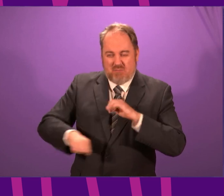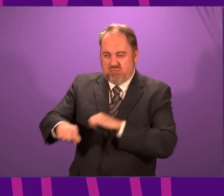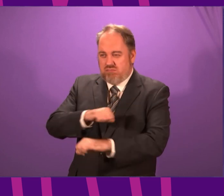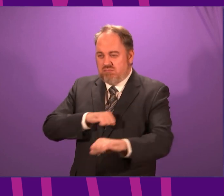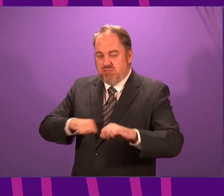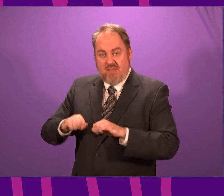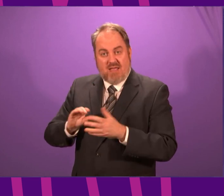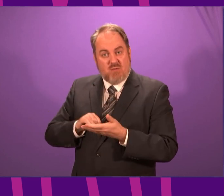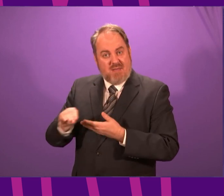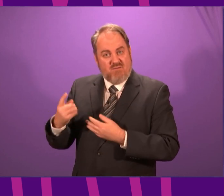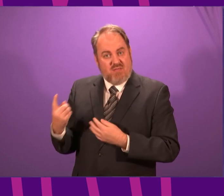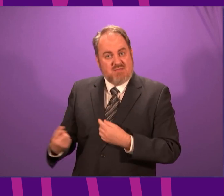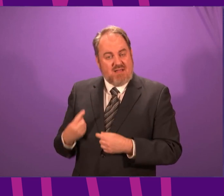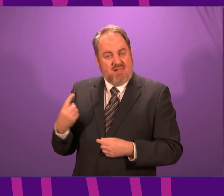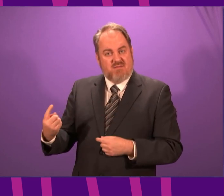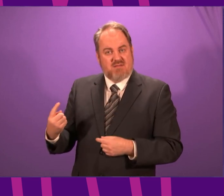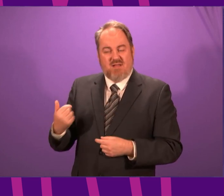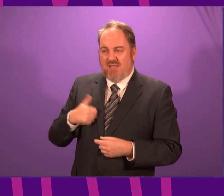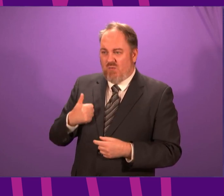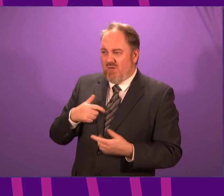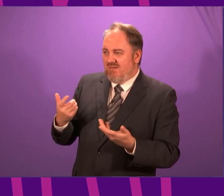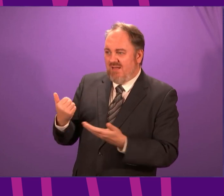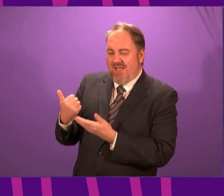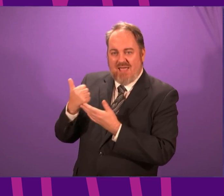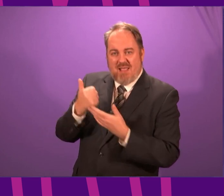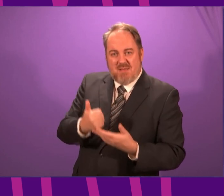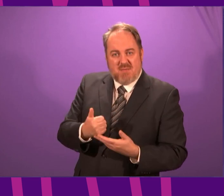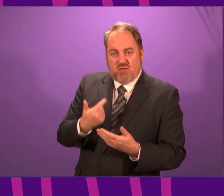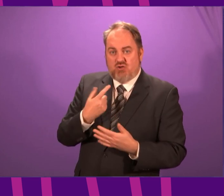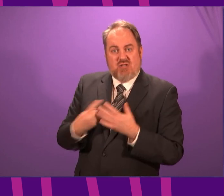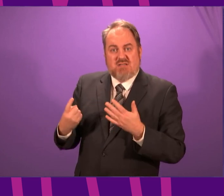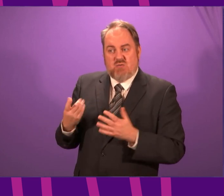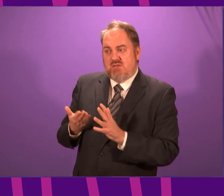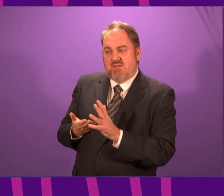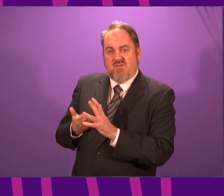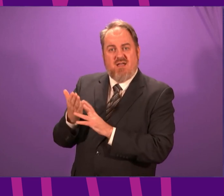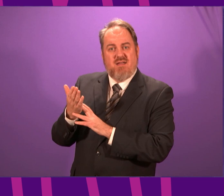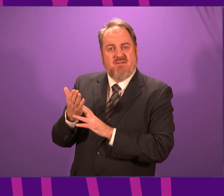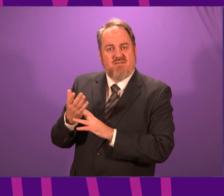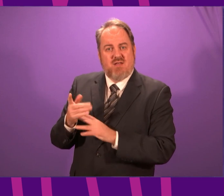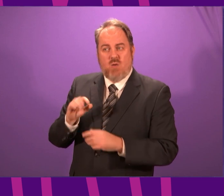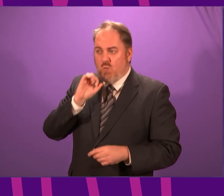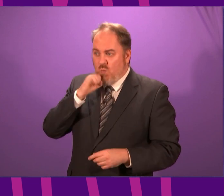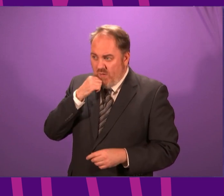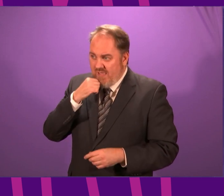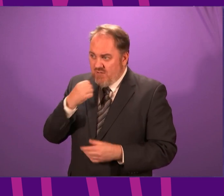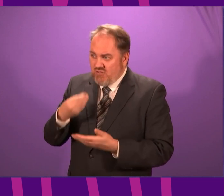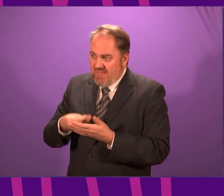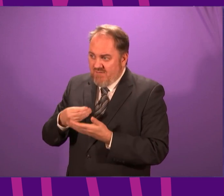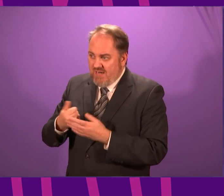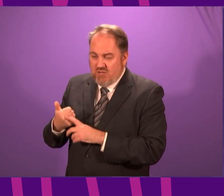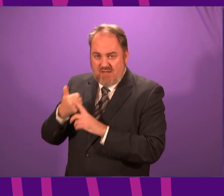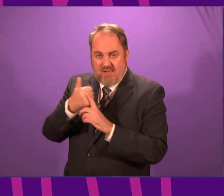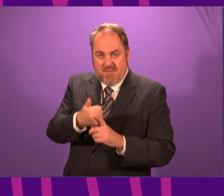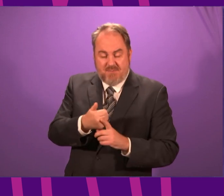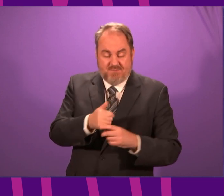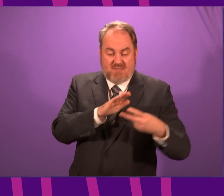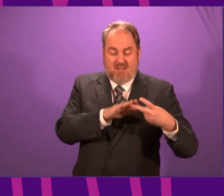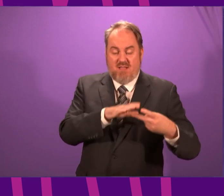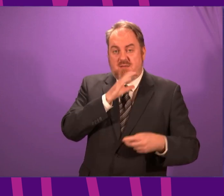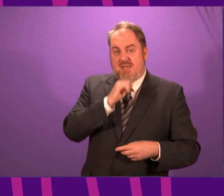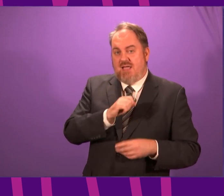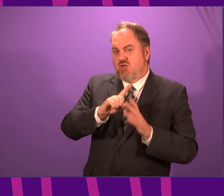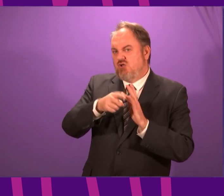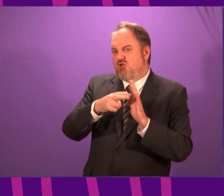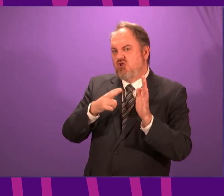continue. They want help. They want to be able to survive. Will Anne get that financial help? John is a taxi driver.